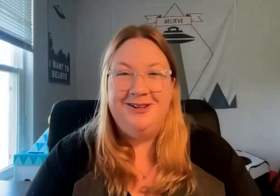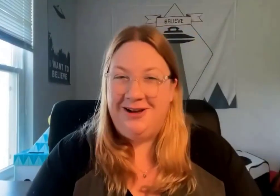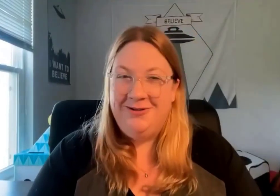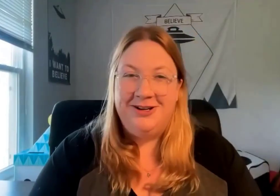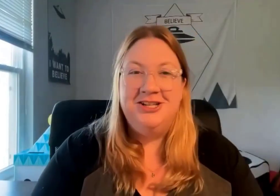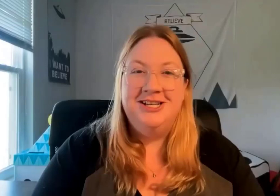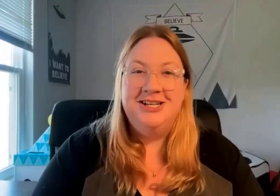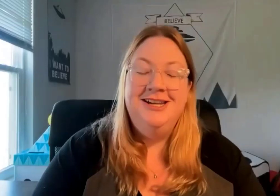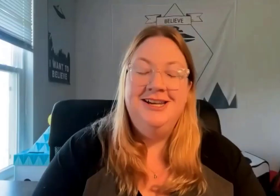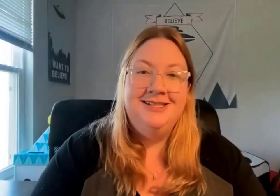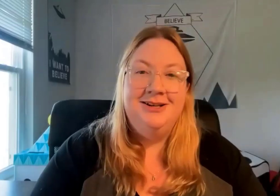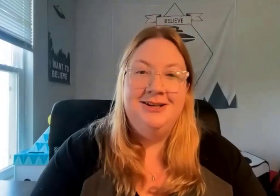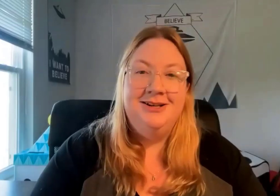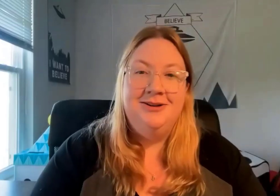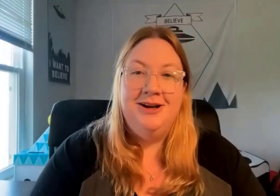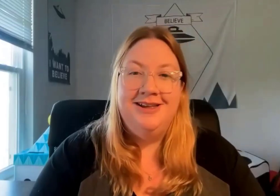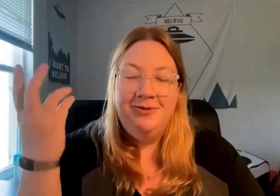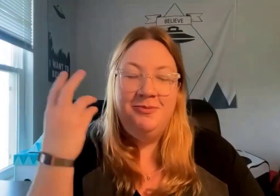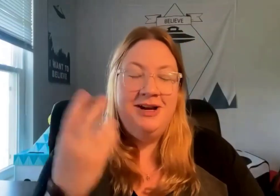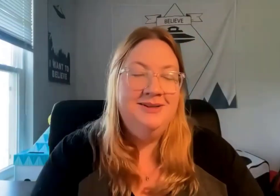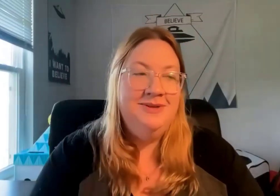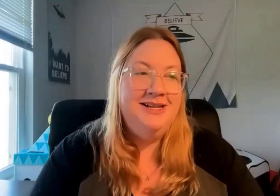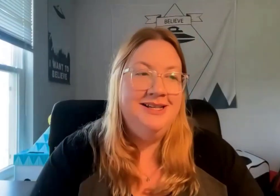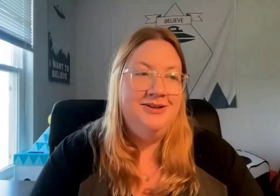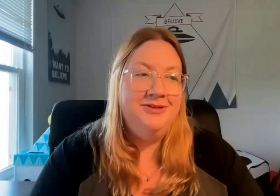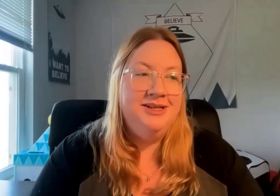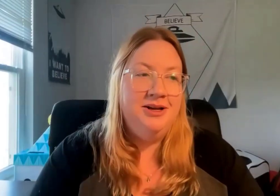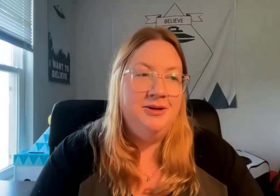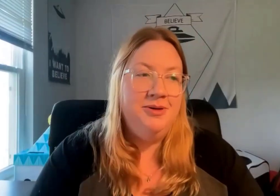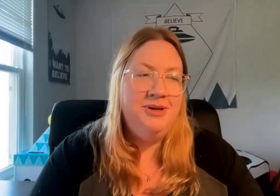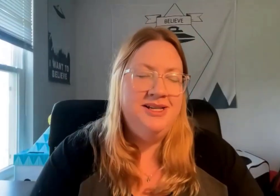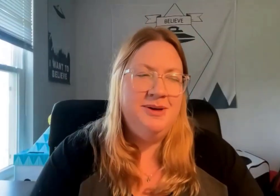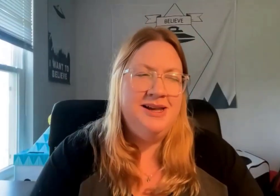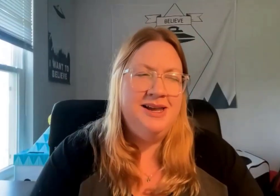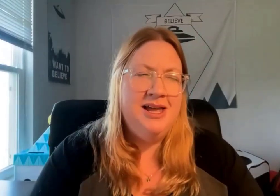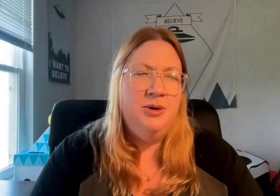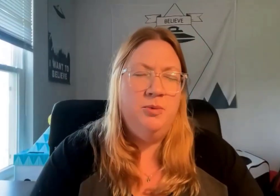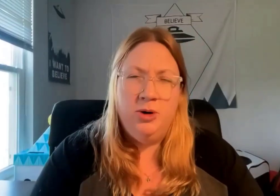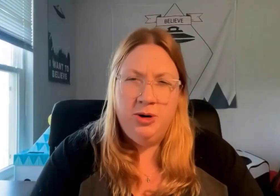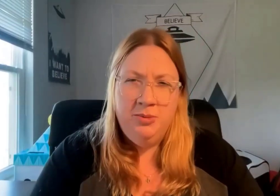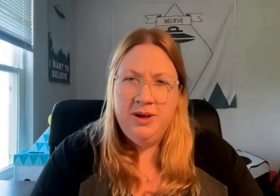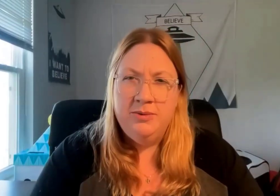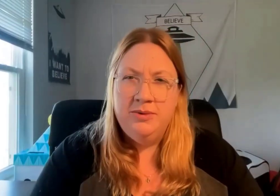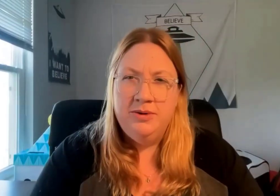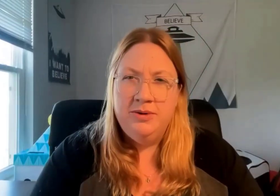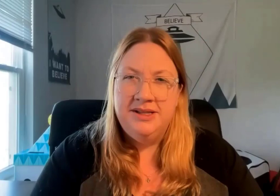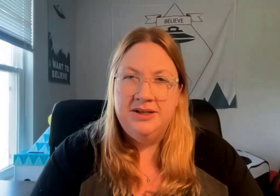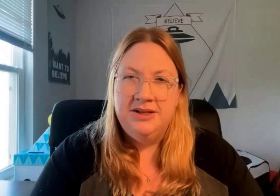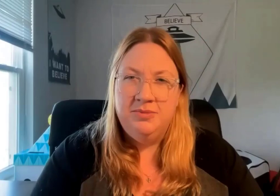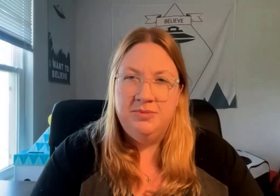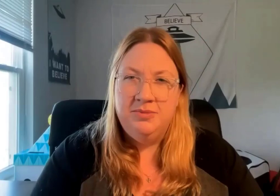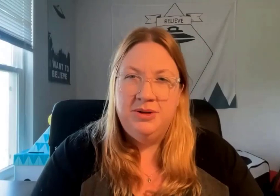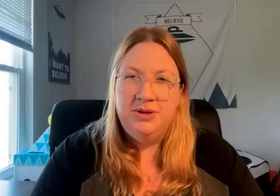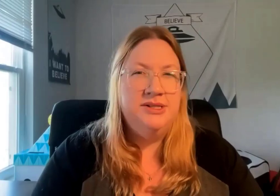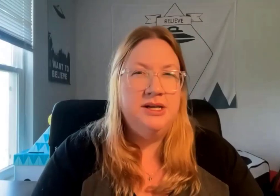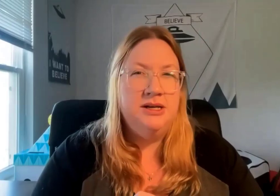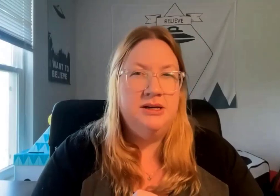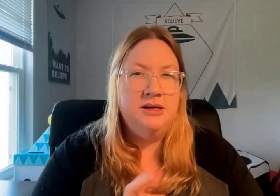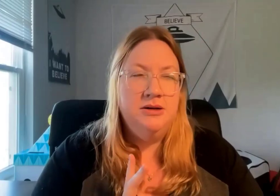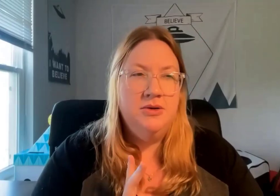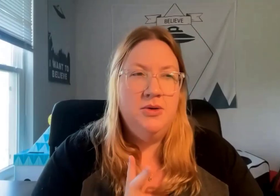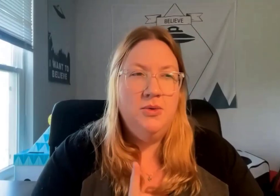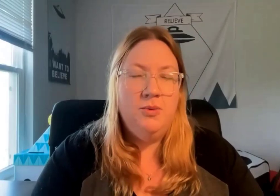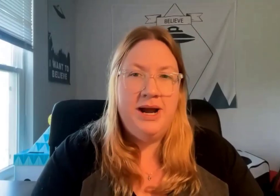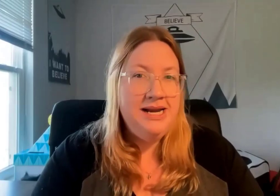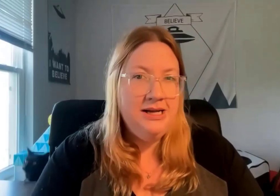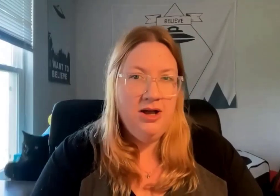had a read aloud function. So it reminded me, there was a piece by Anna Worm that was in the Computers